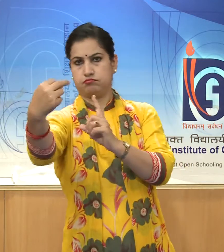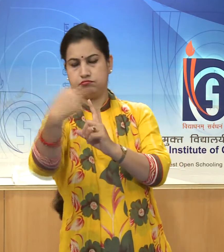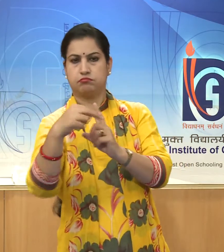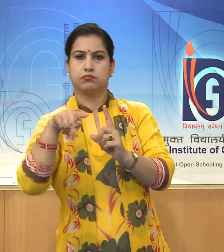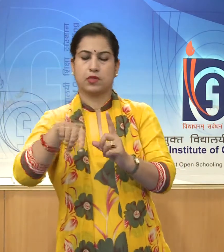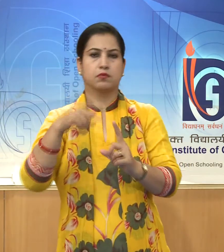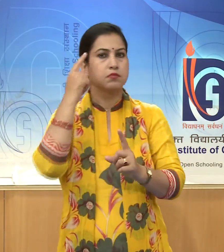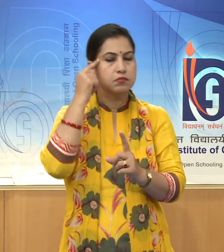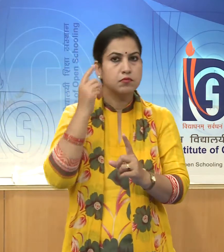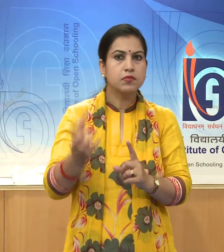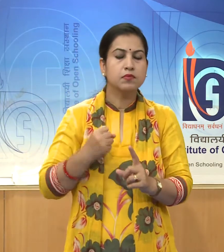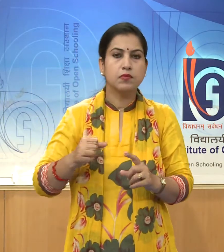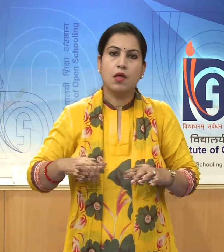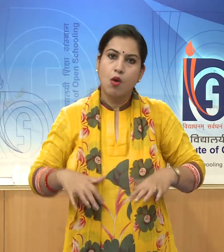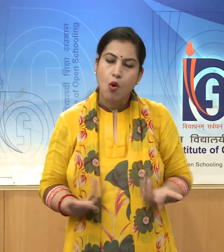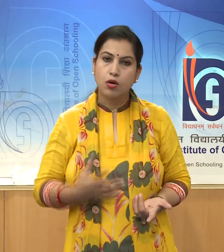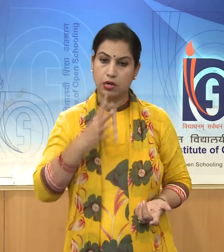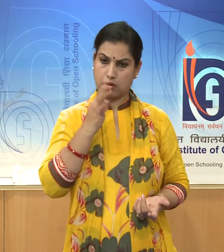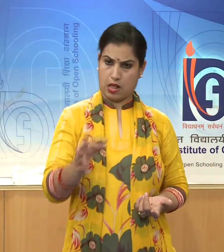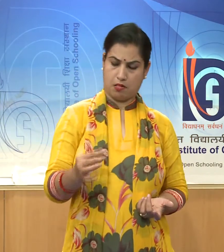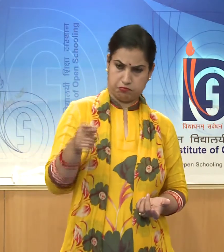recognized or real forms